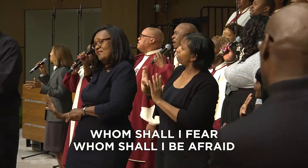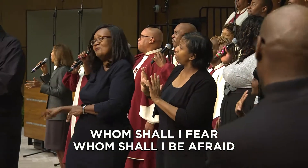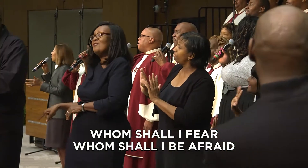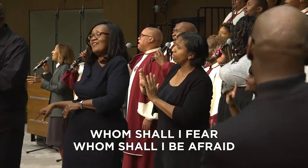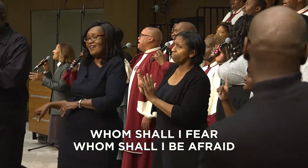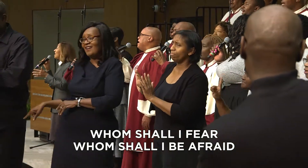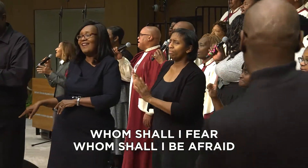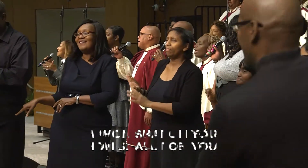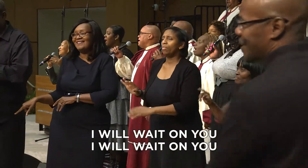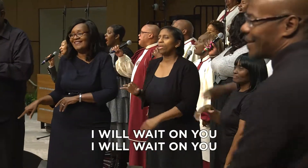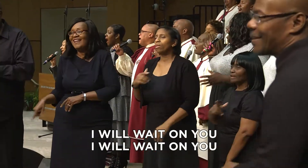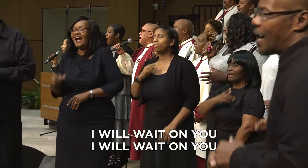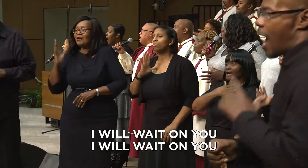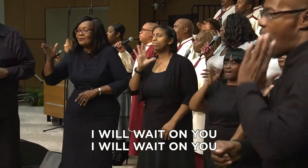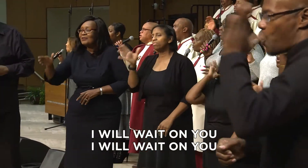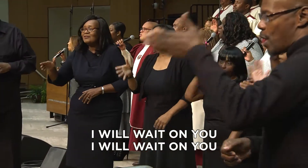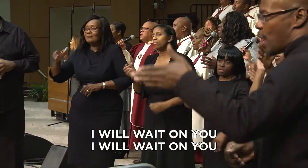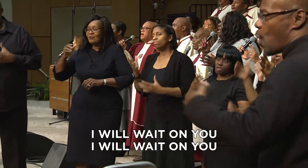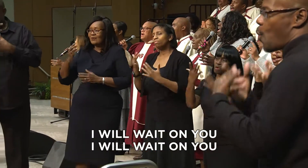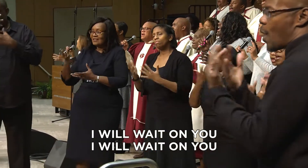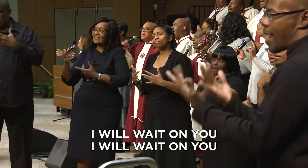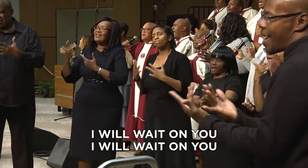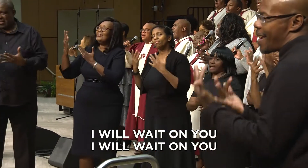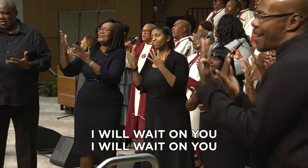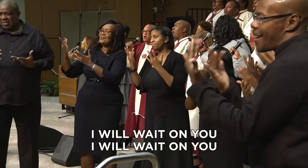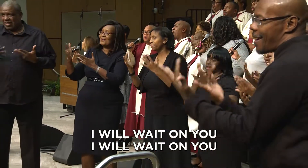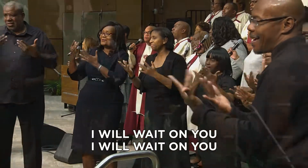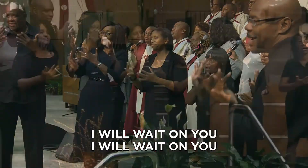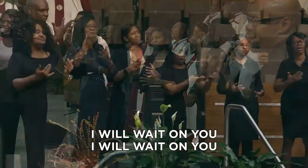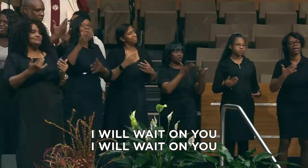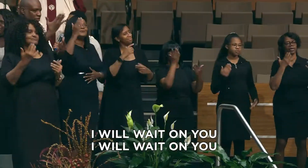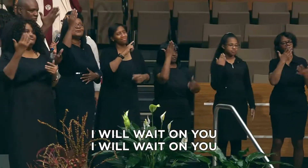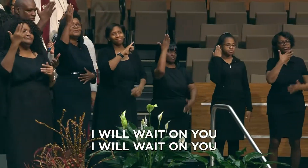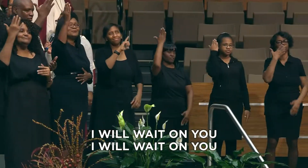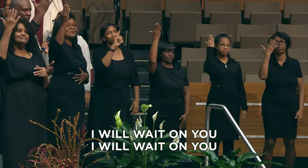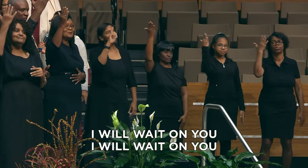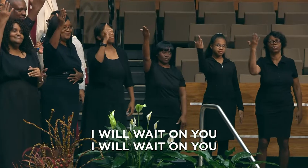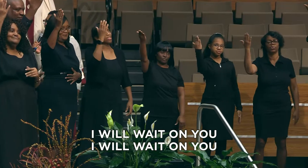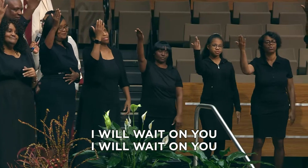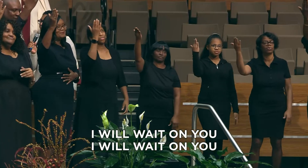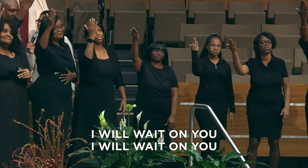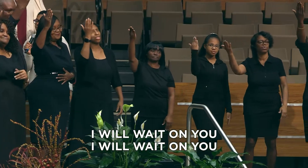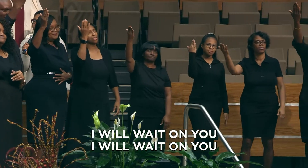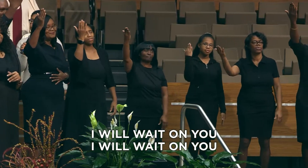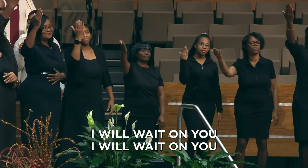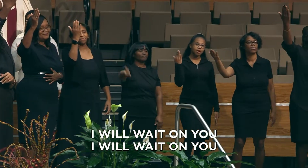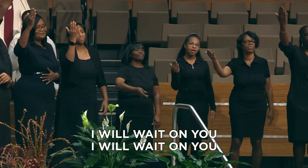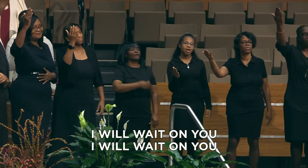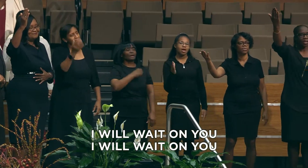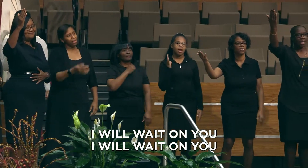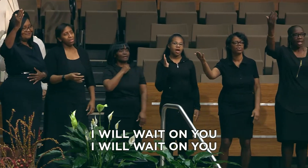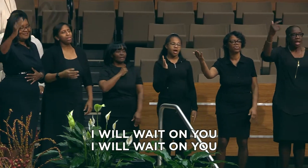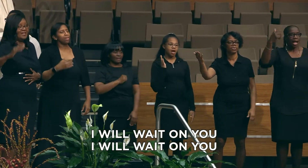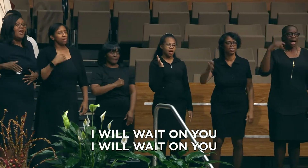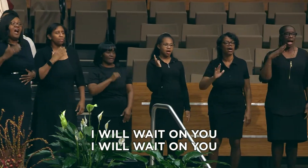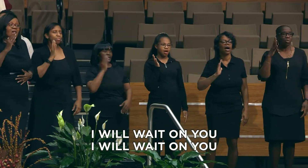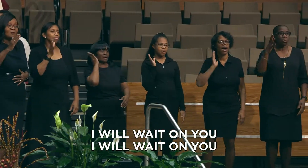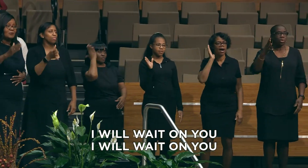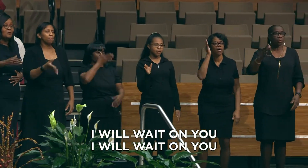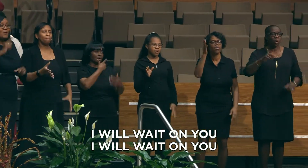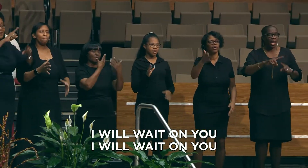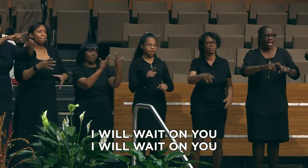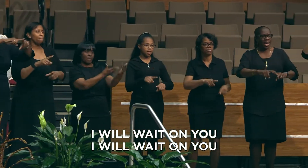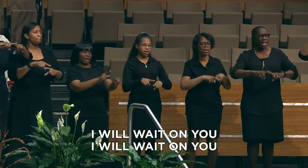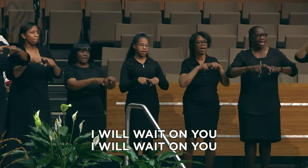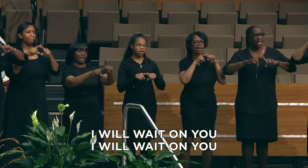I will wait on you. I will wait on you. Yes, I will wait on you, Lord. I